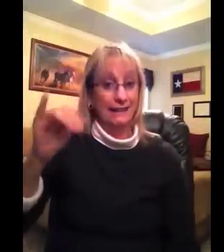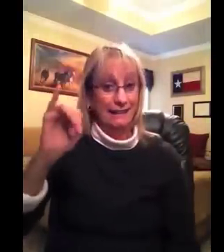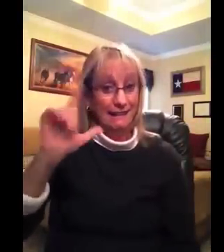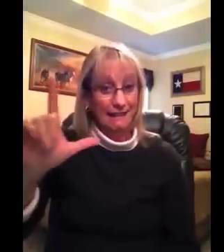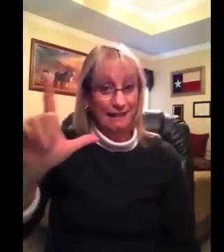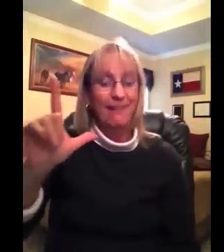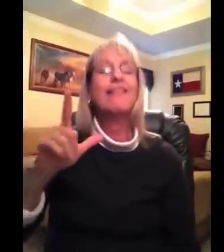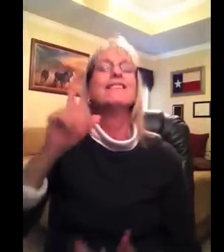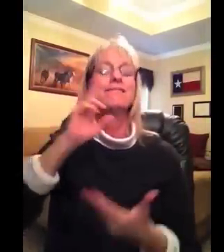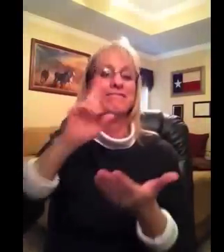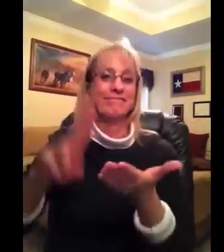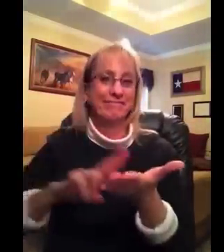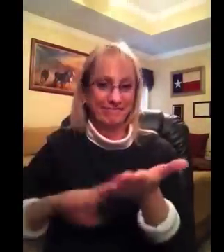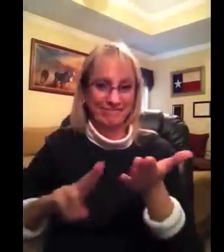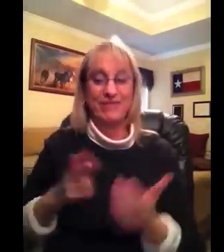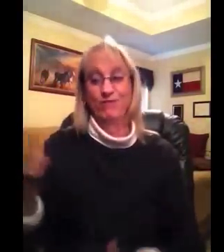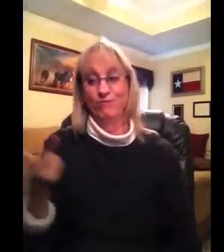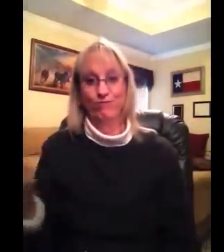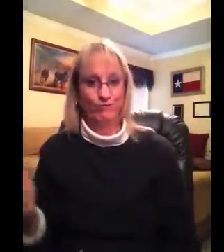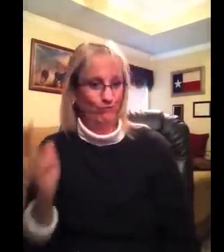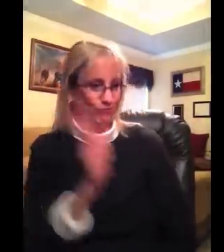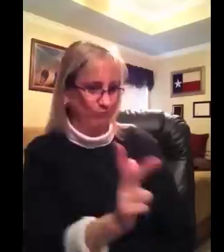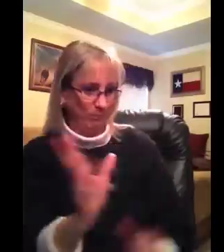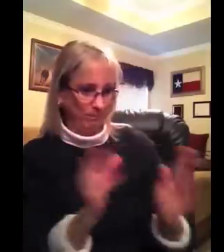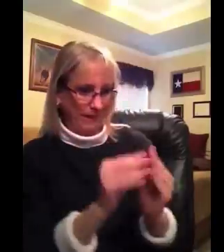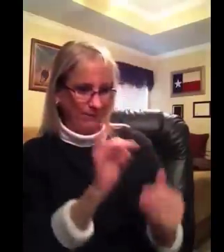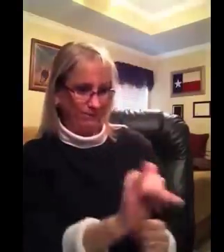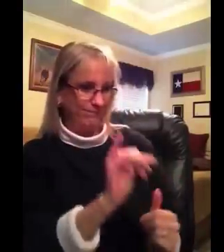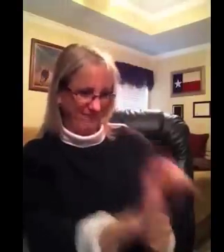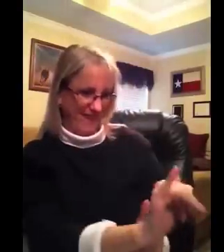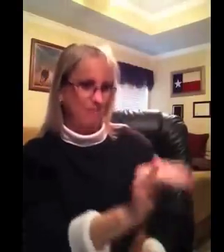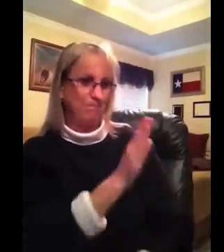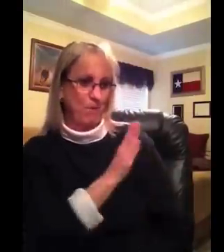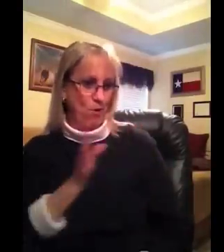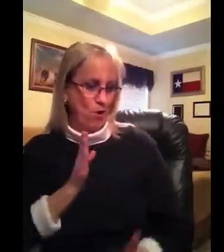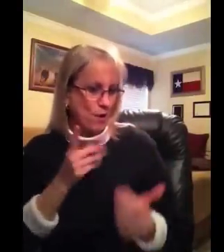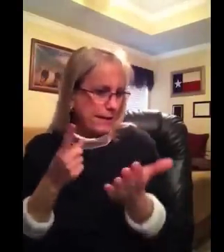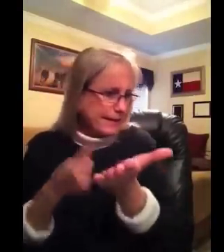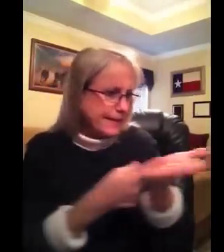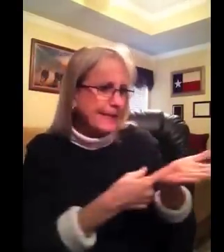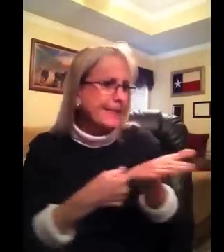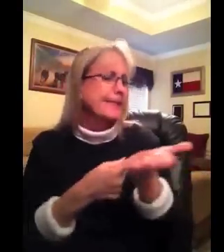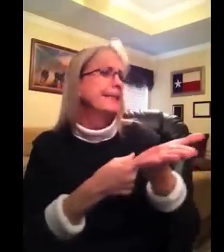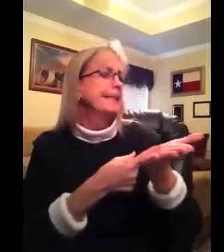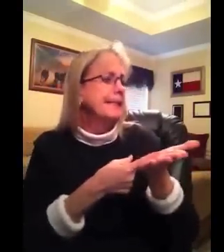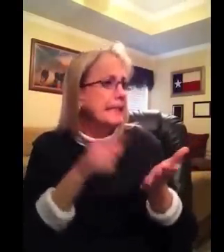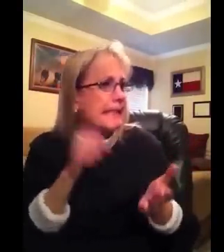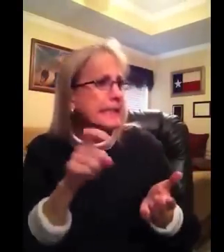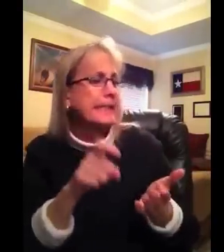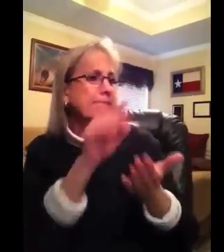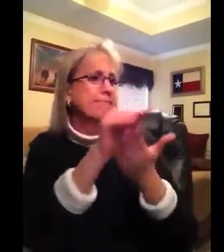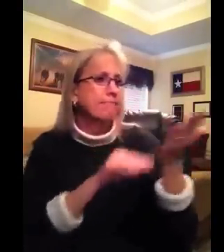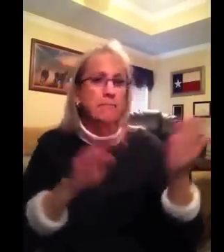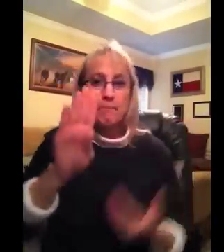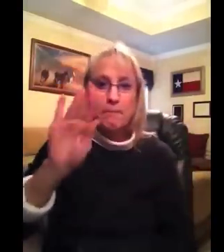Laura Hill, Secretary. The 3 of us joined the Board of Directors meetings to discuss the needs